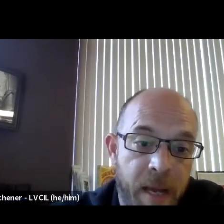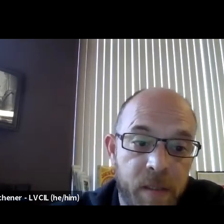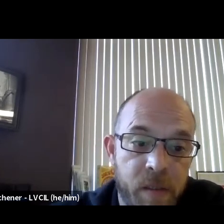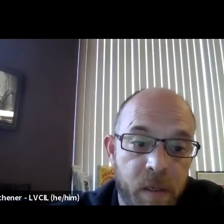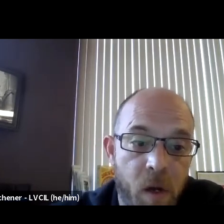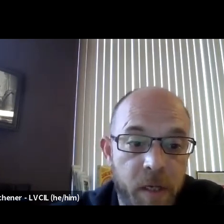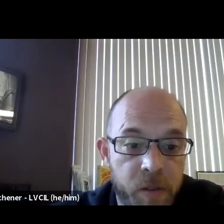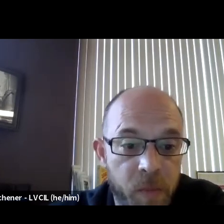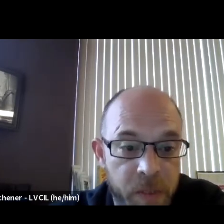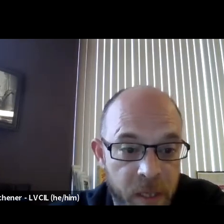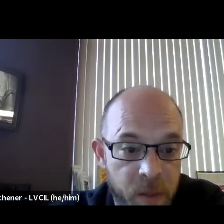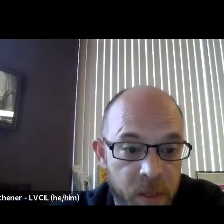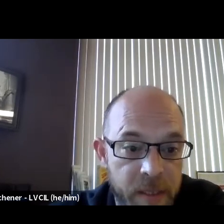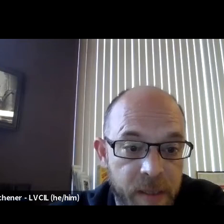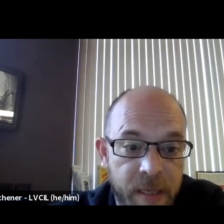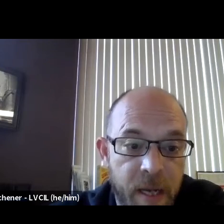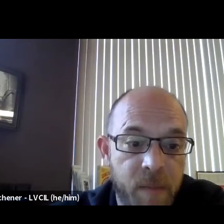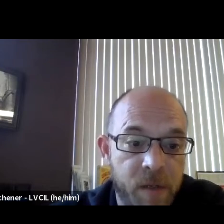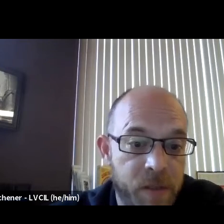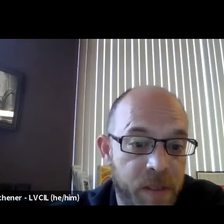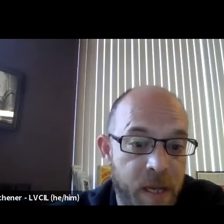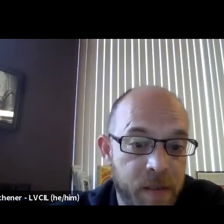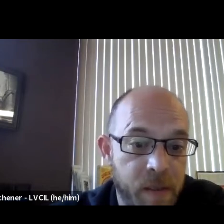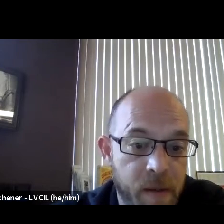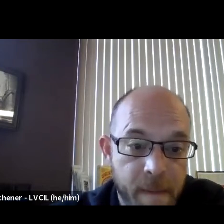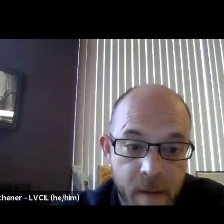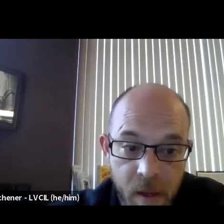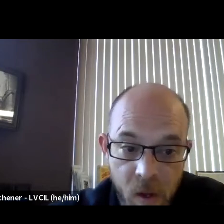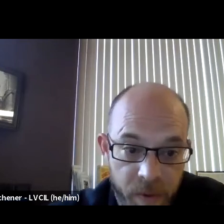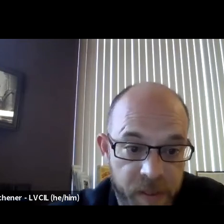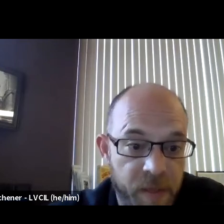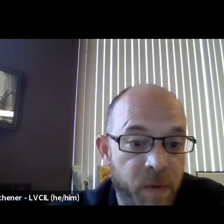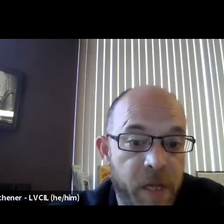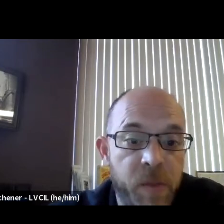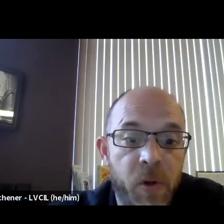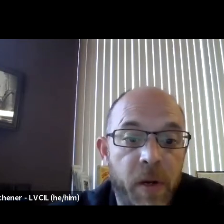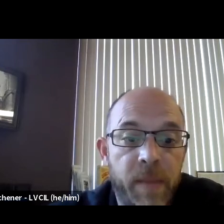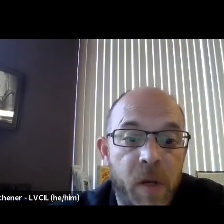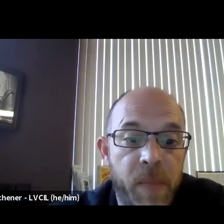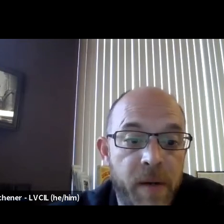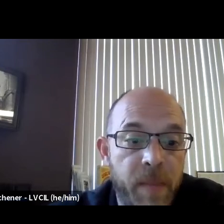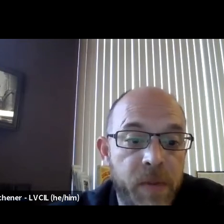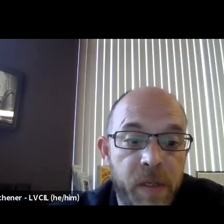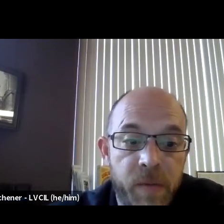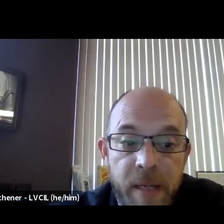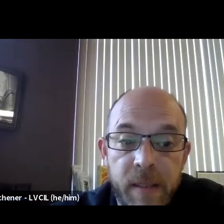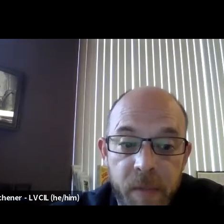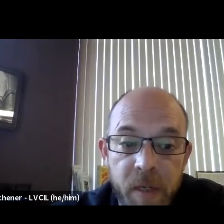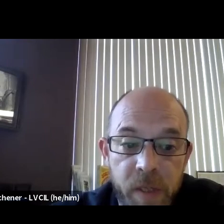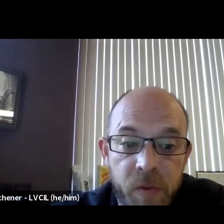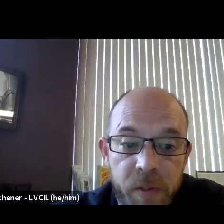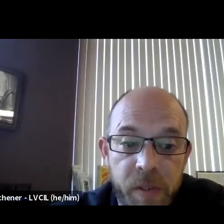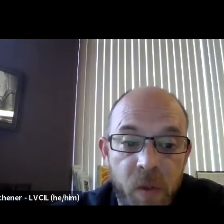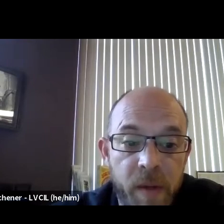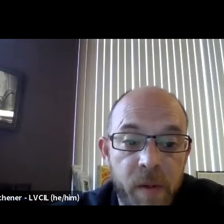measure impacts on consumers and communities, and they document your success. With this information, programs are better able to direct